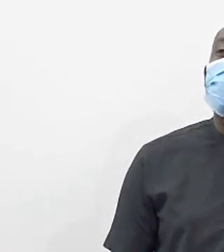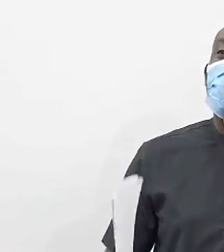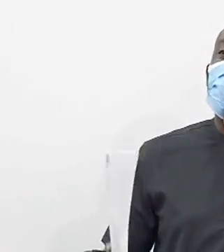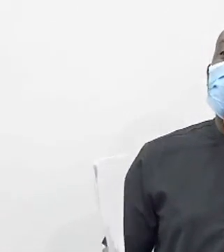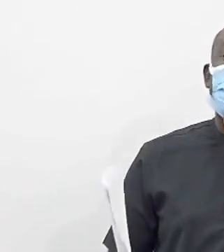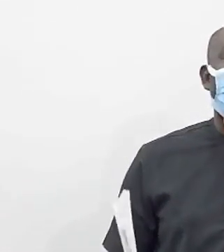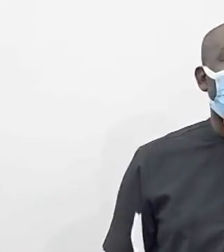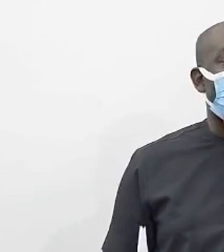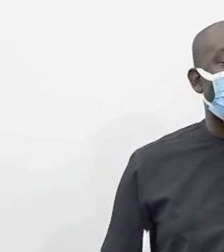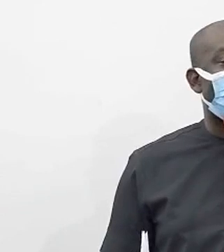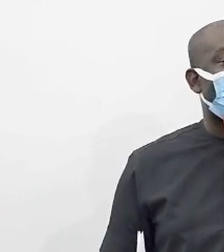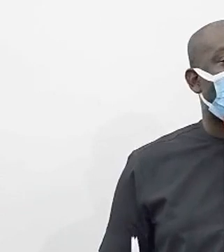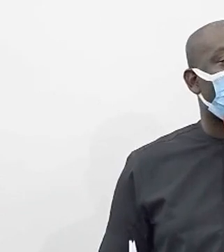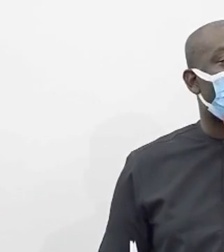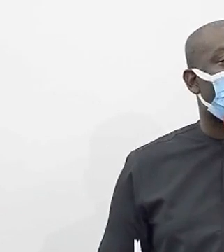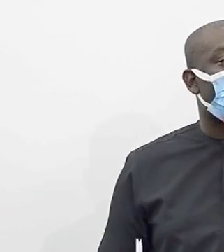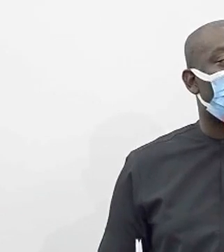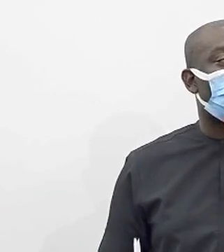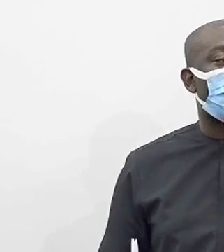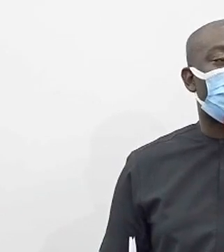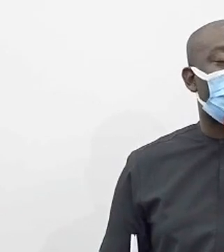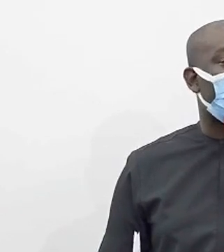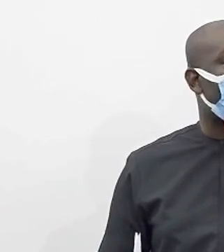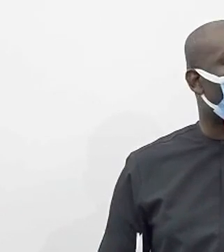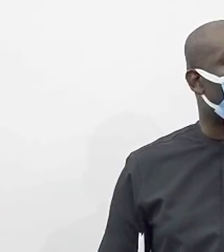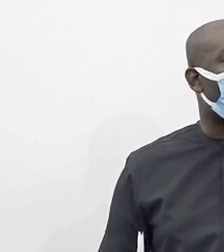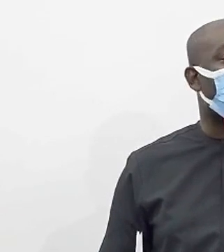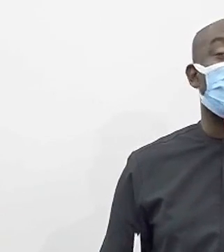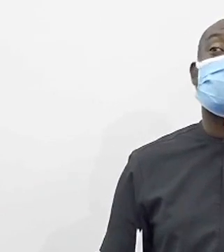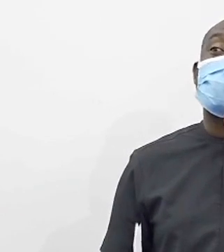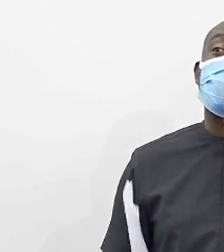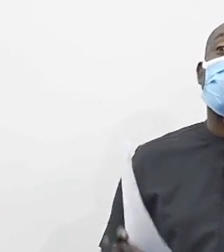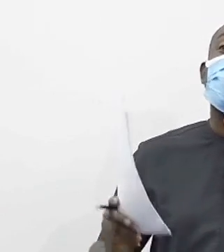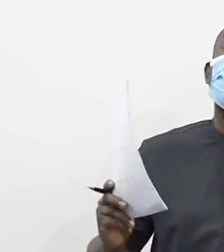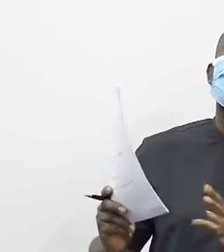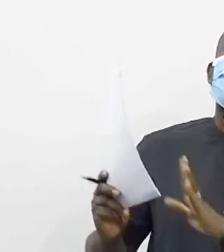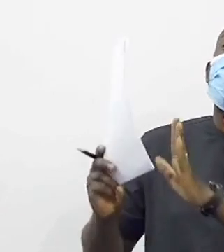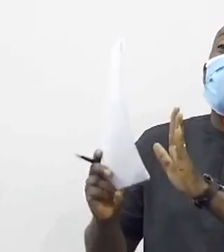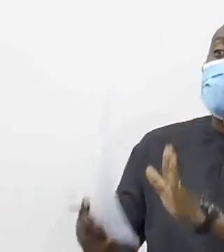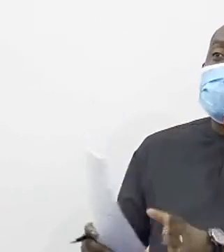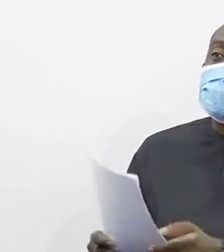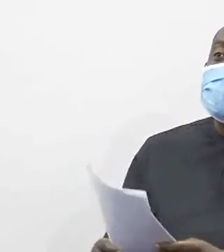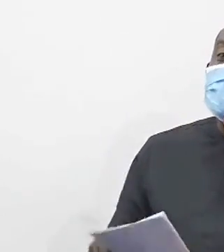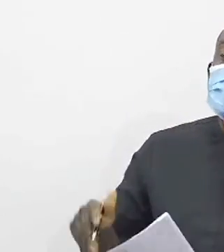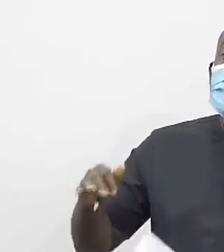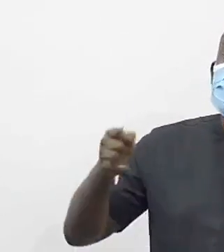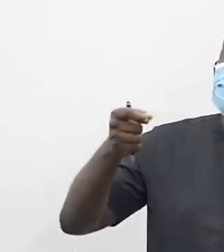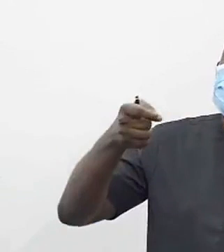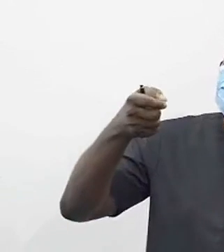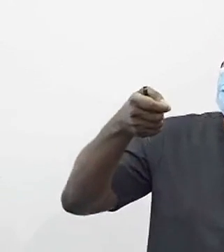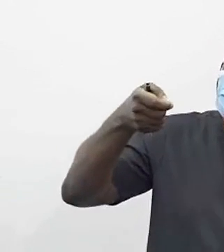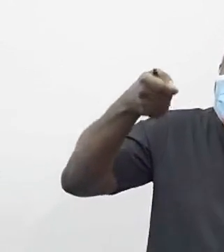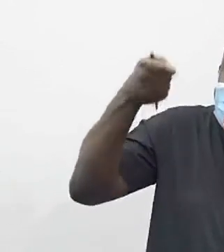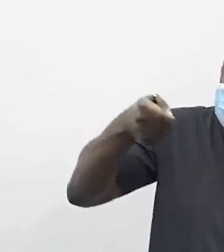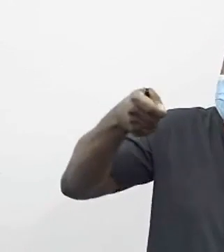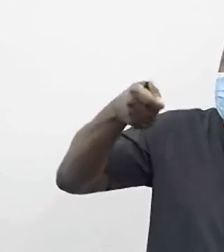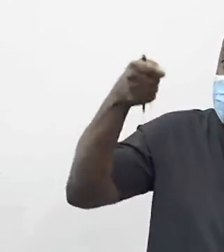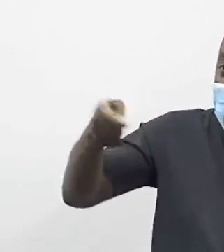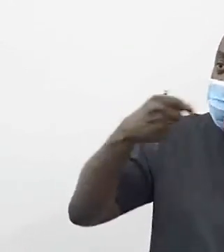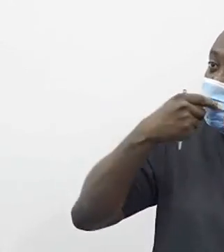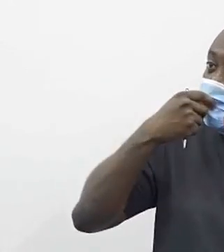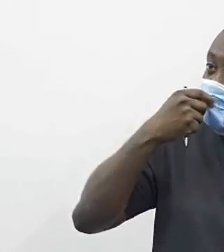not even worry about discounting those that were repeat tests, because this reported is based on the